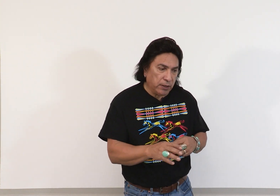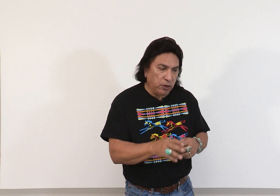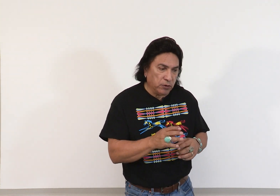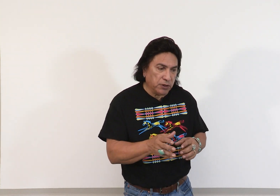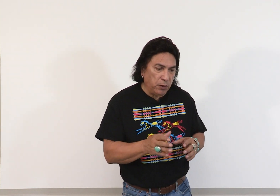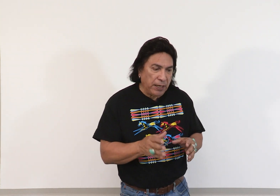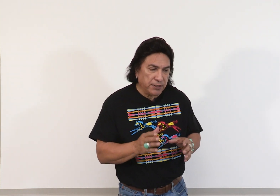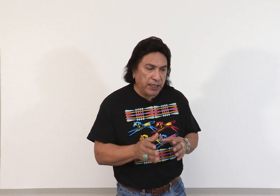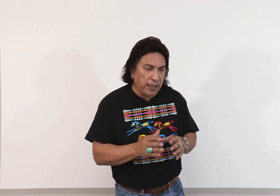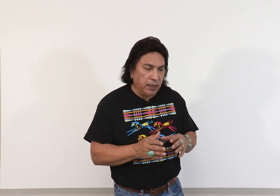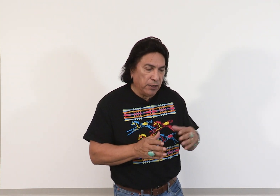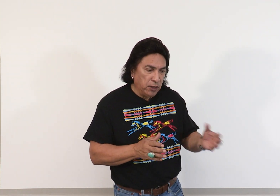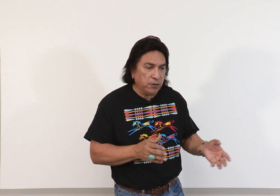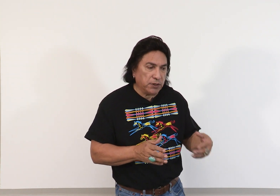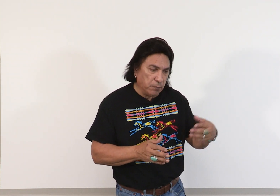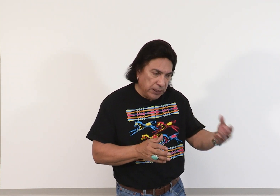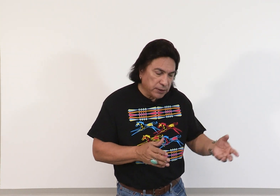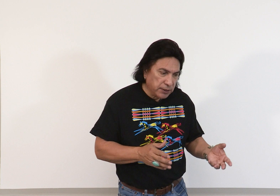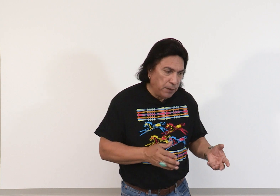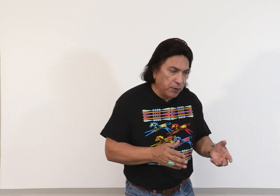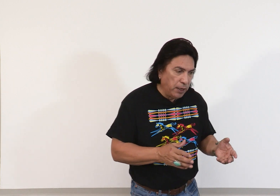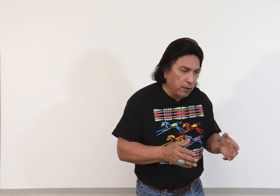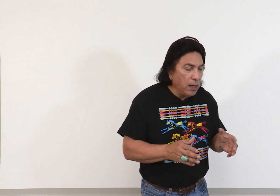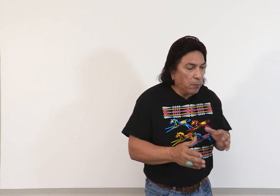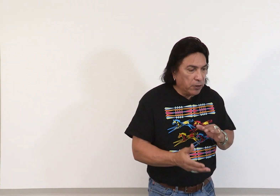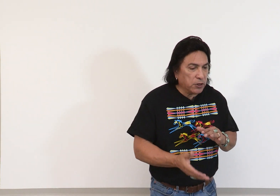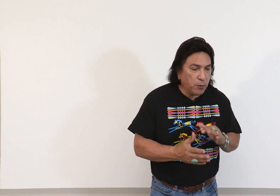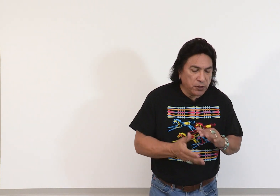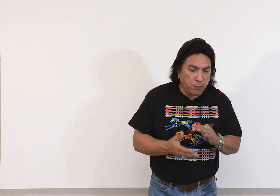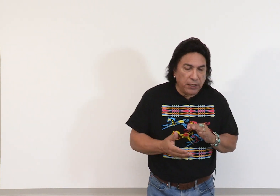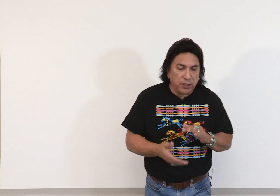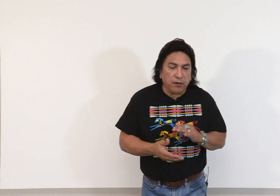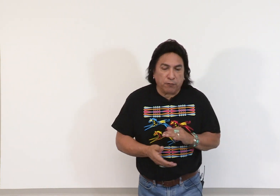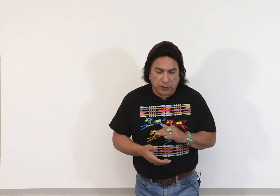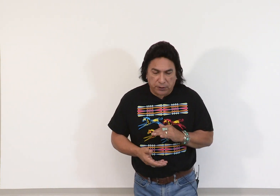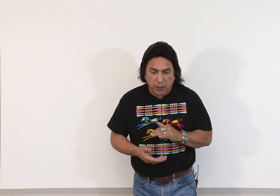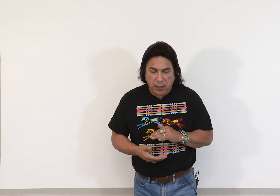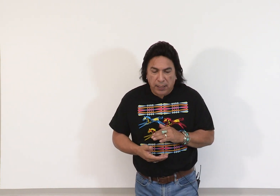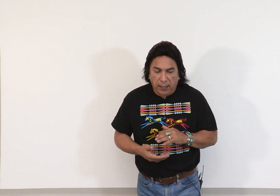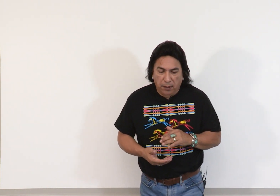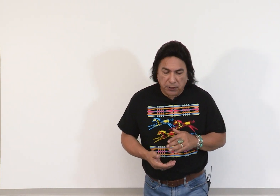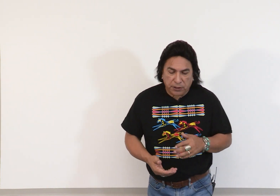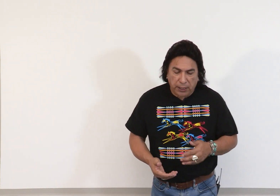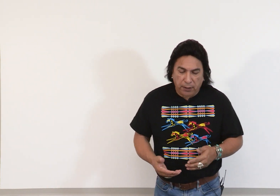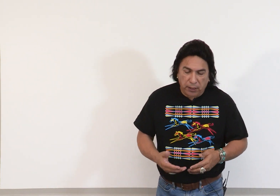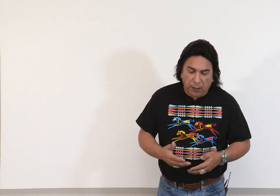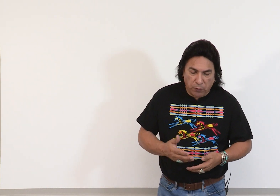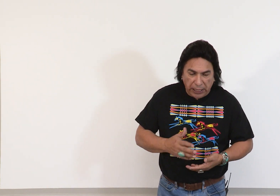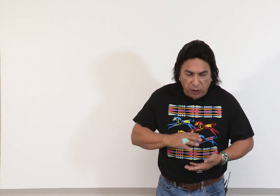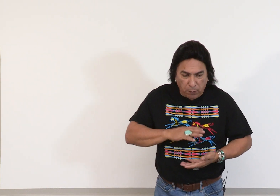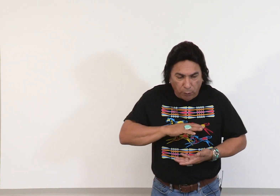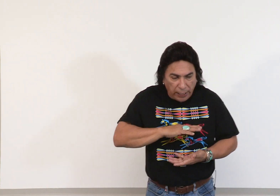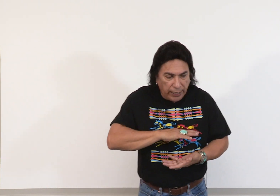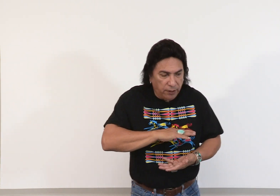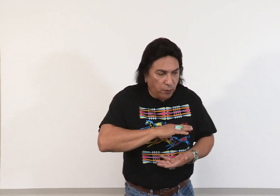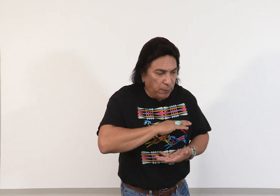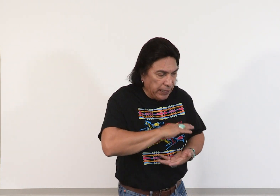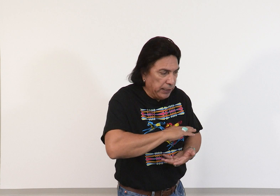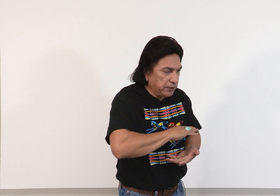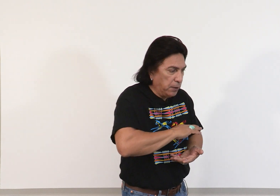you may see it used to mean the same thing, but there's supposed to be a difference. I would say, like when they do bread, they're making